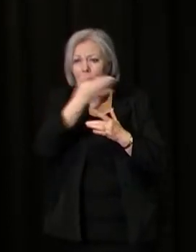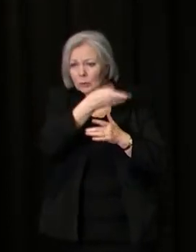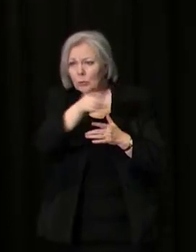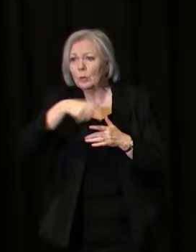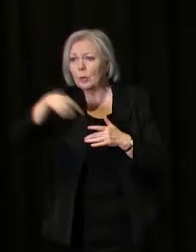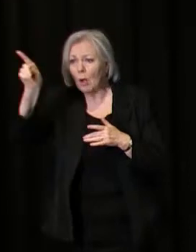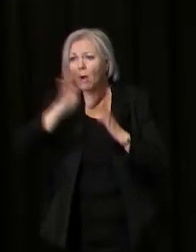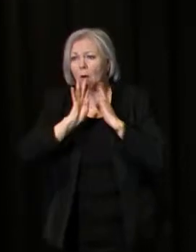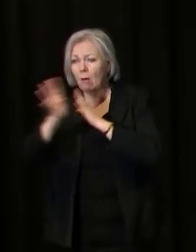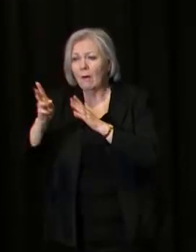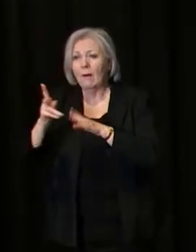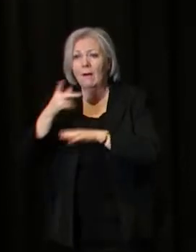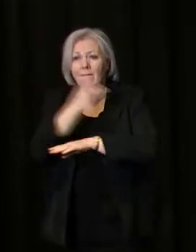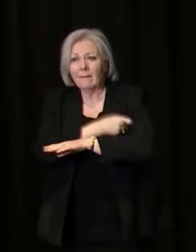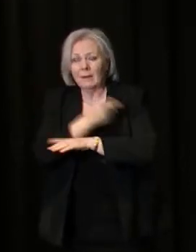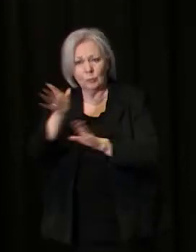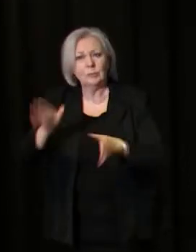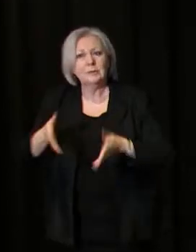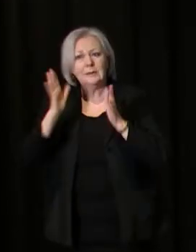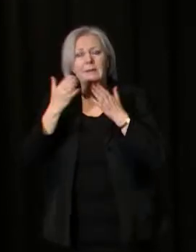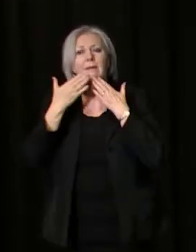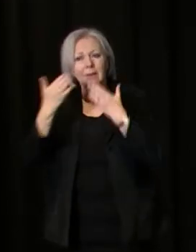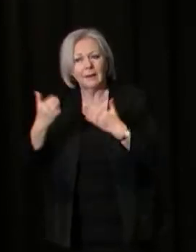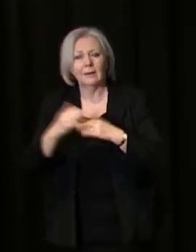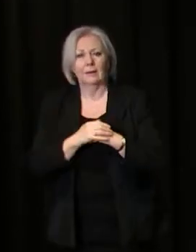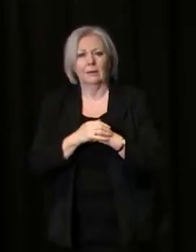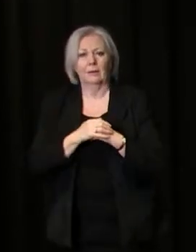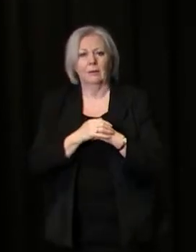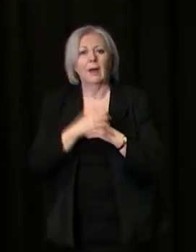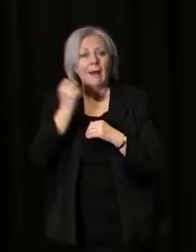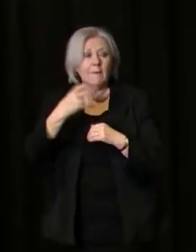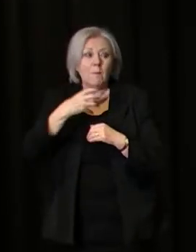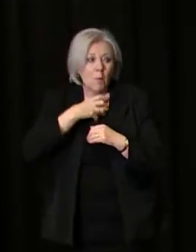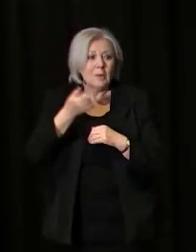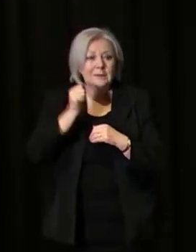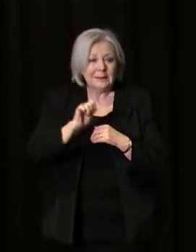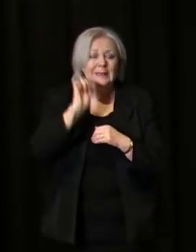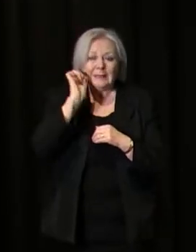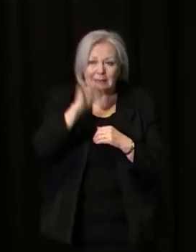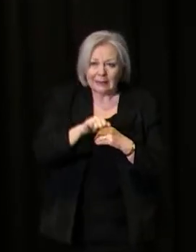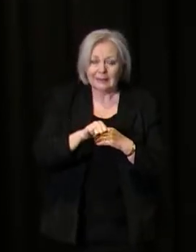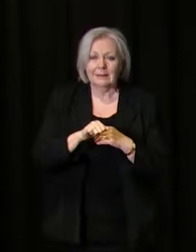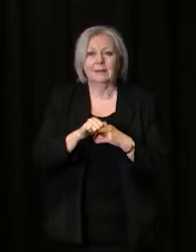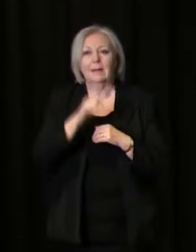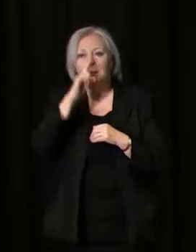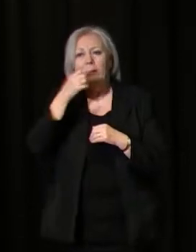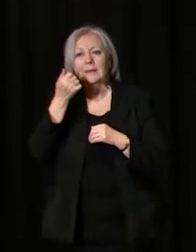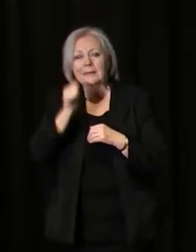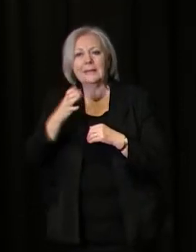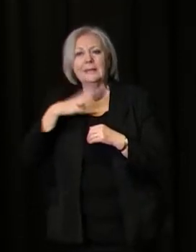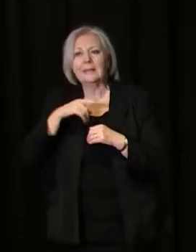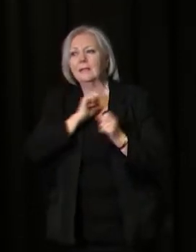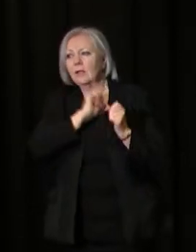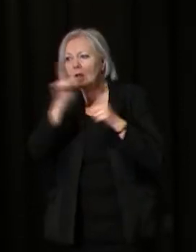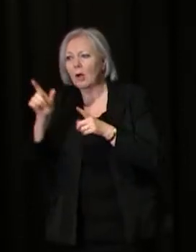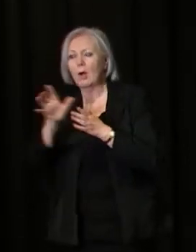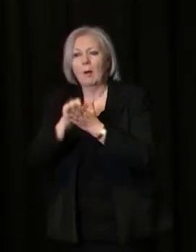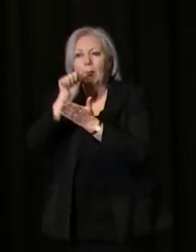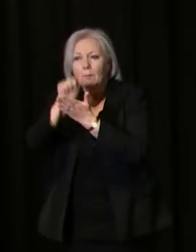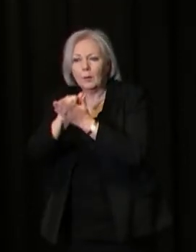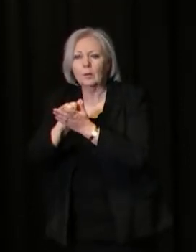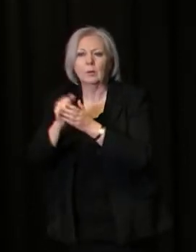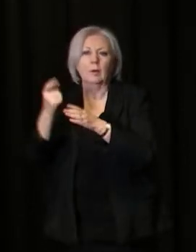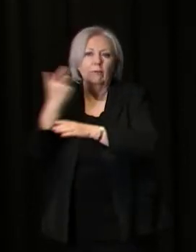time on it. There are more vaccinations to be administered. There are more appointments to be made and kept, and some brought forward